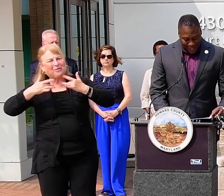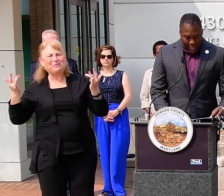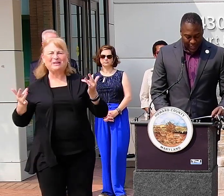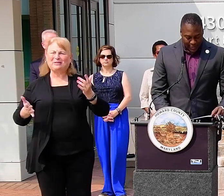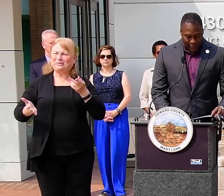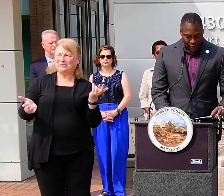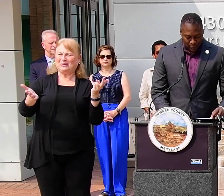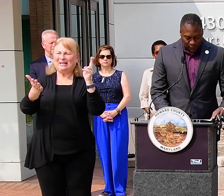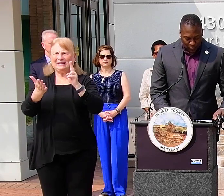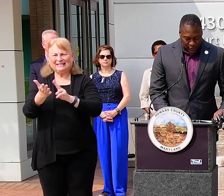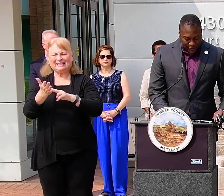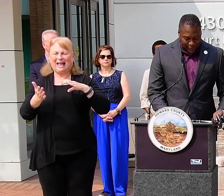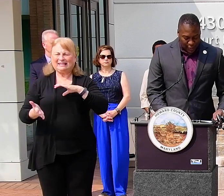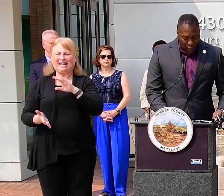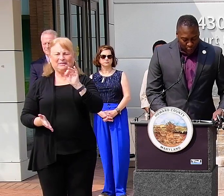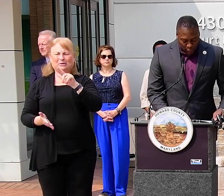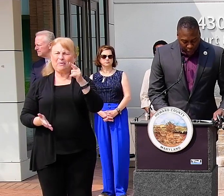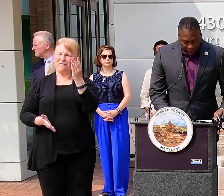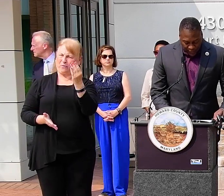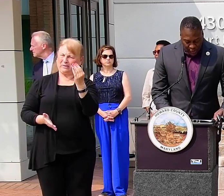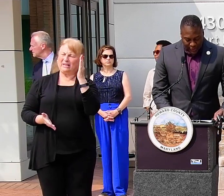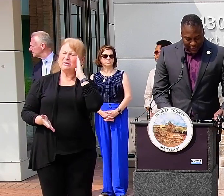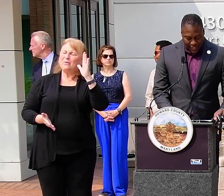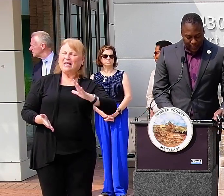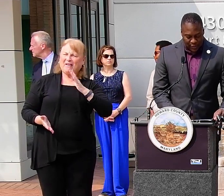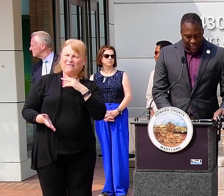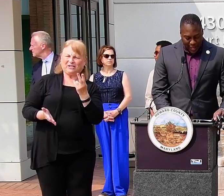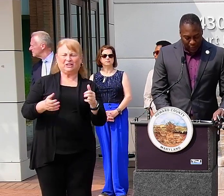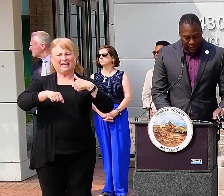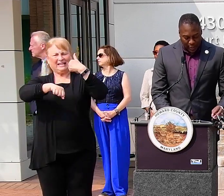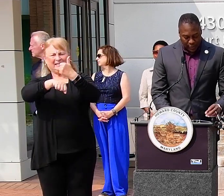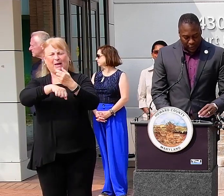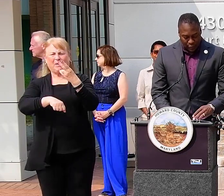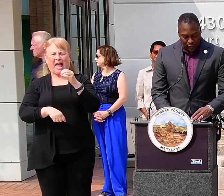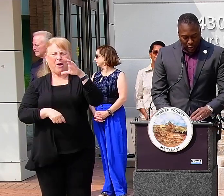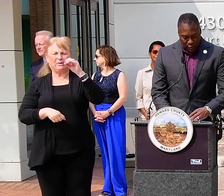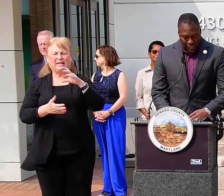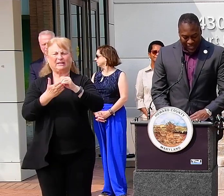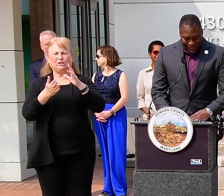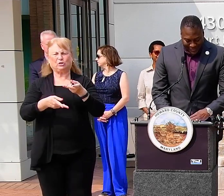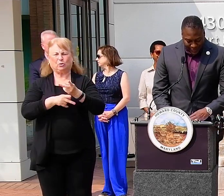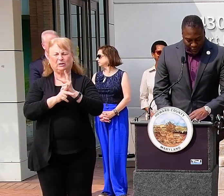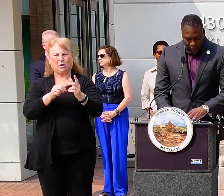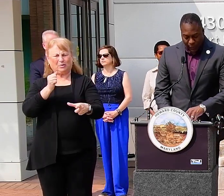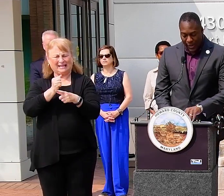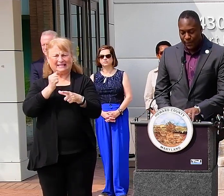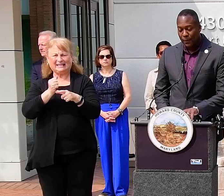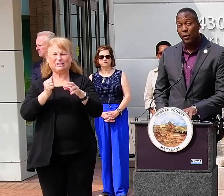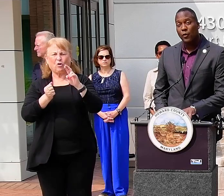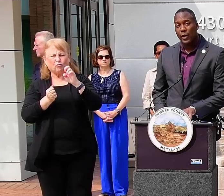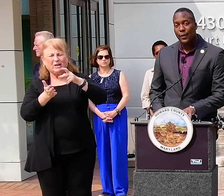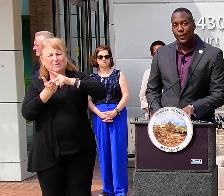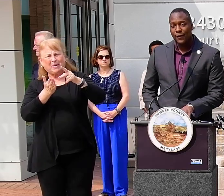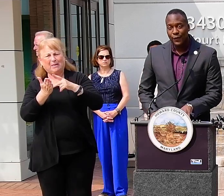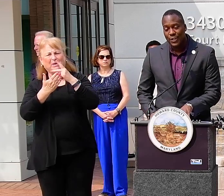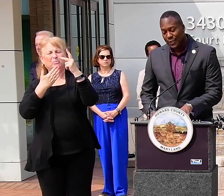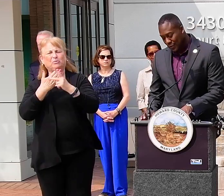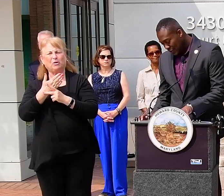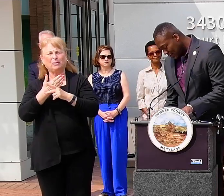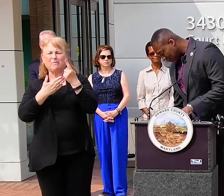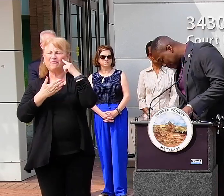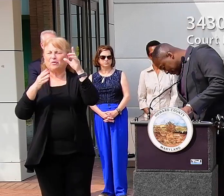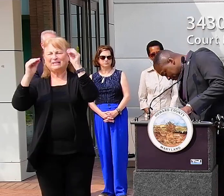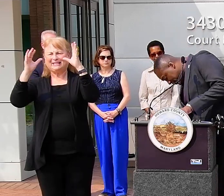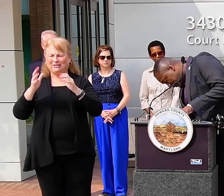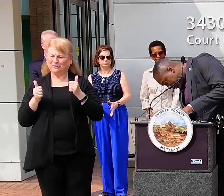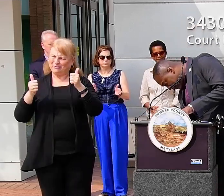to sign Council Bill 14, which will officially establish the Howard County Student Loan Assistance Repayment Program for